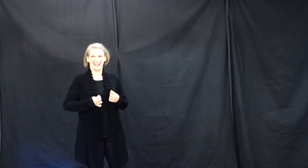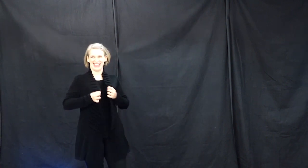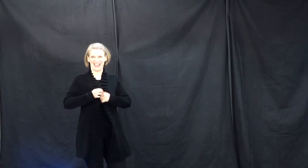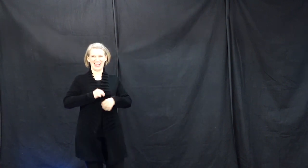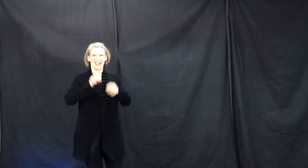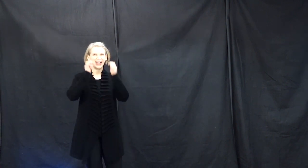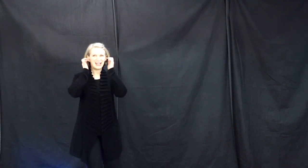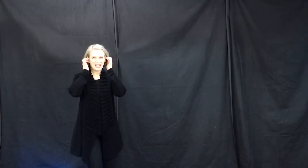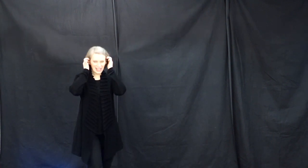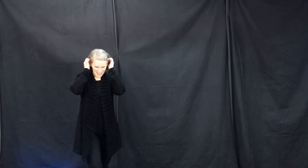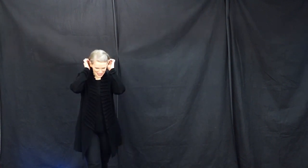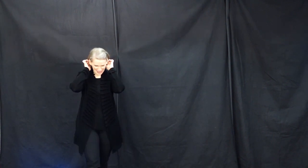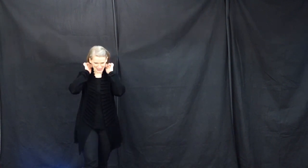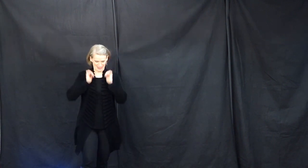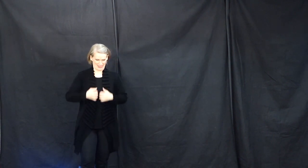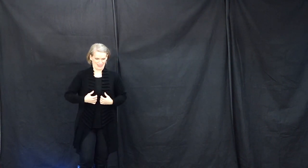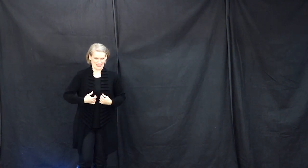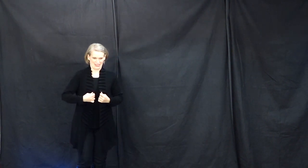bad. Crap.